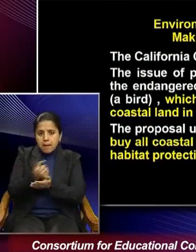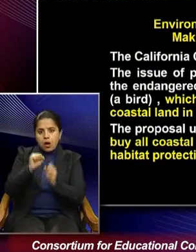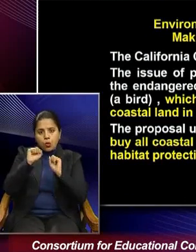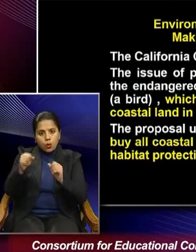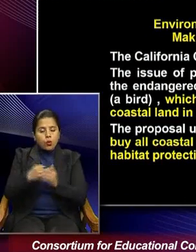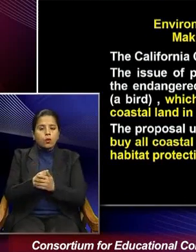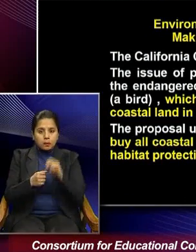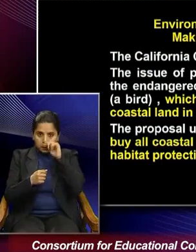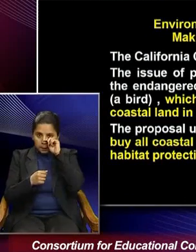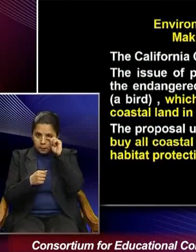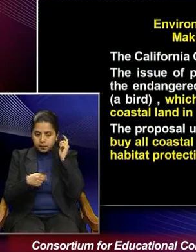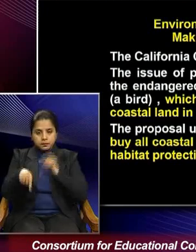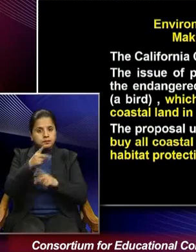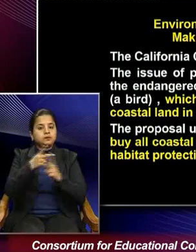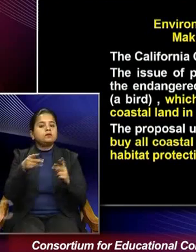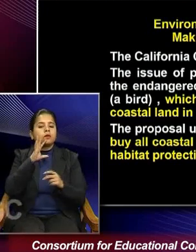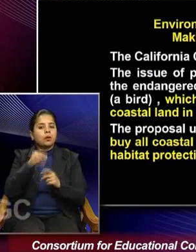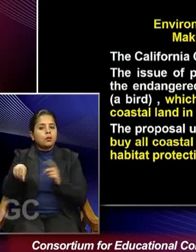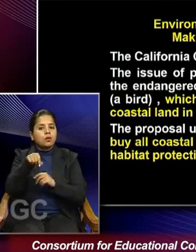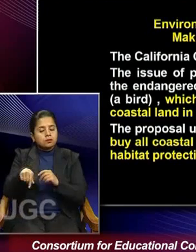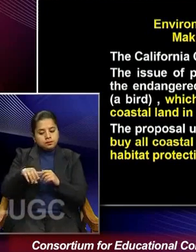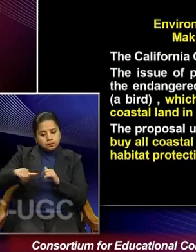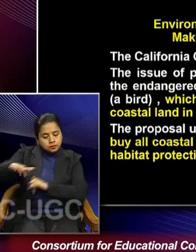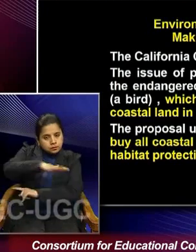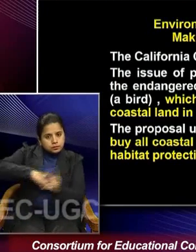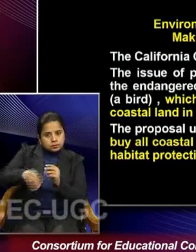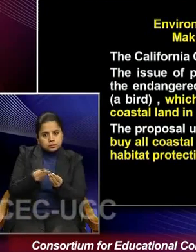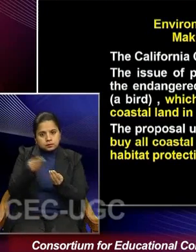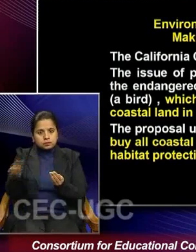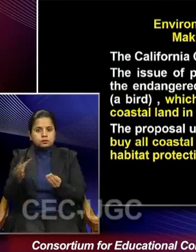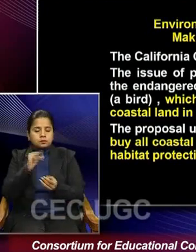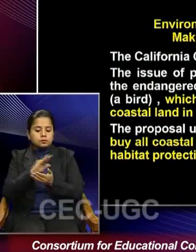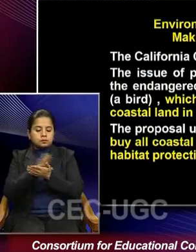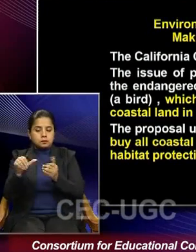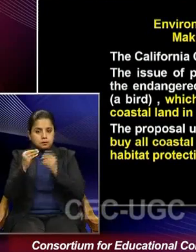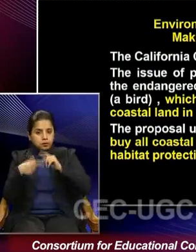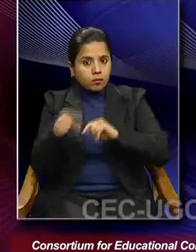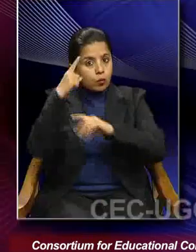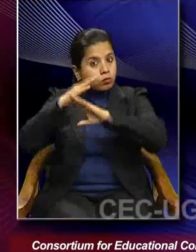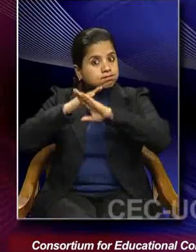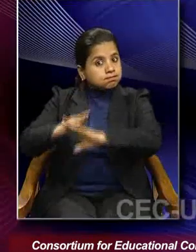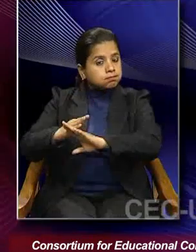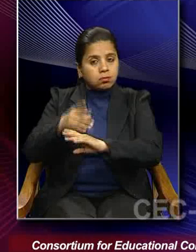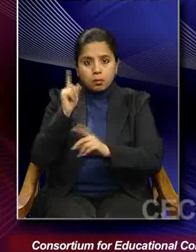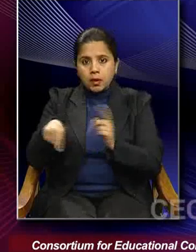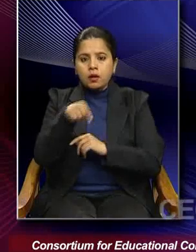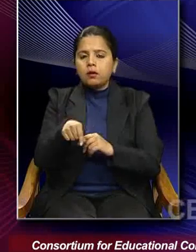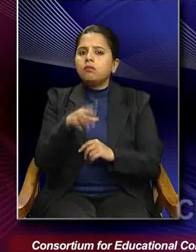all the coastal land and set it aside for the habitat protection. That